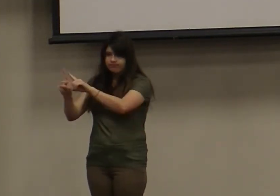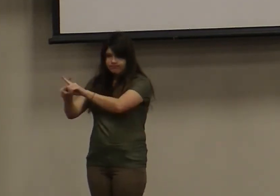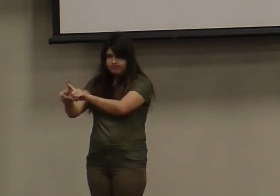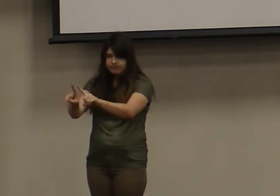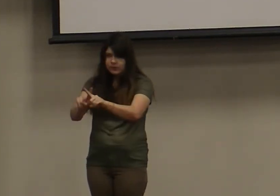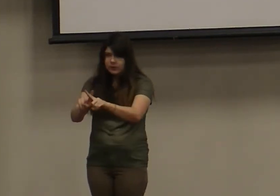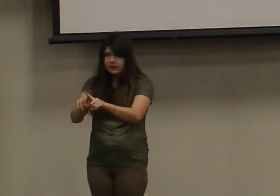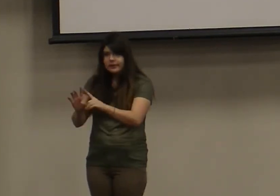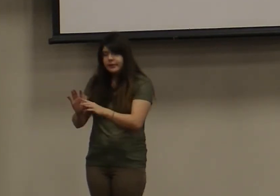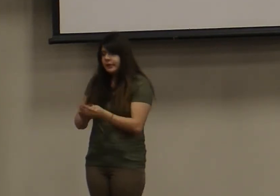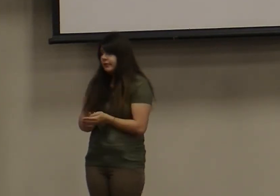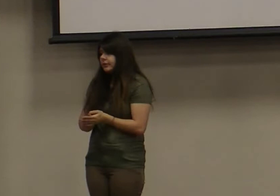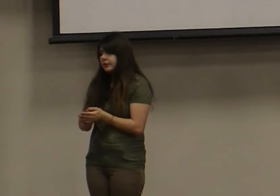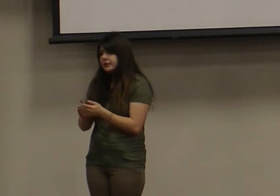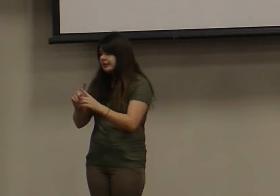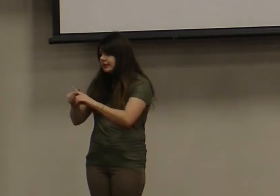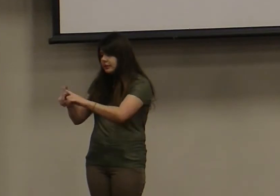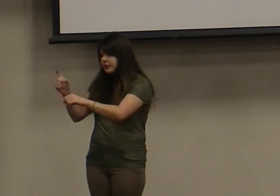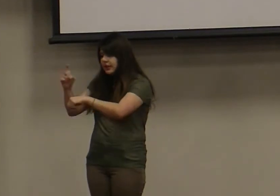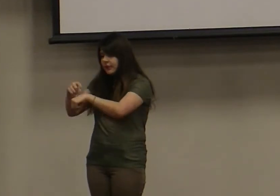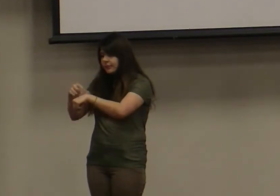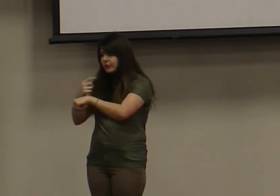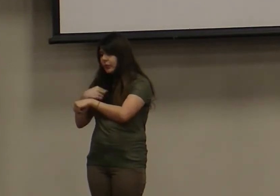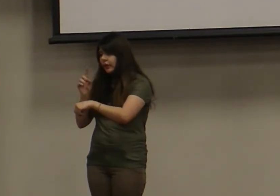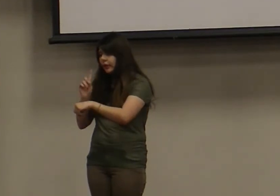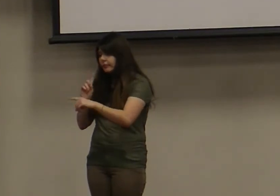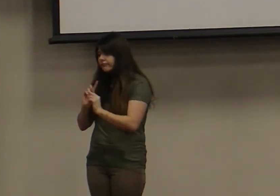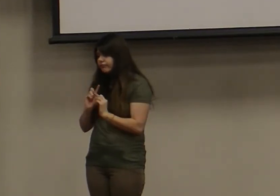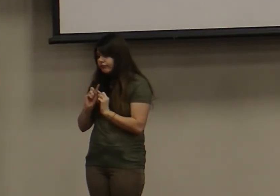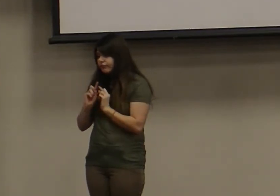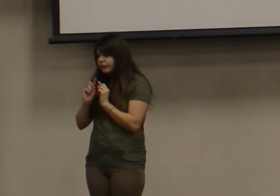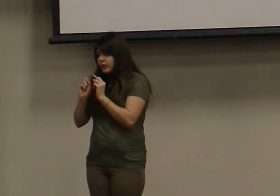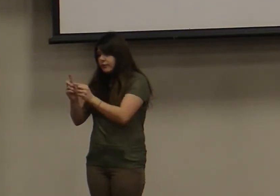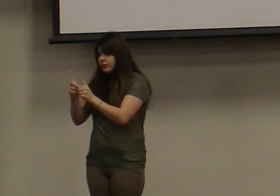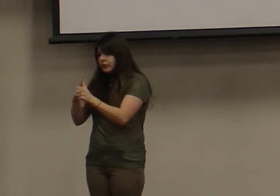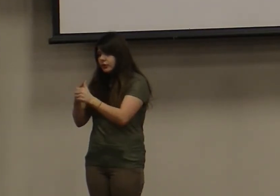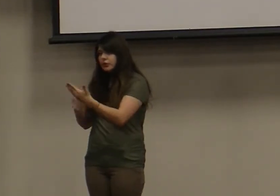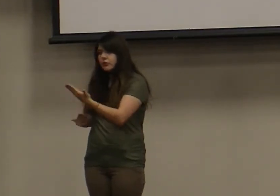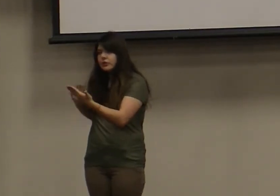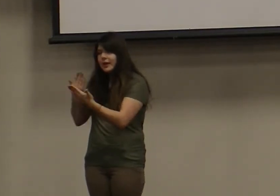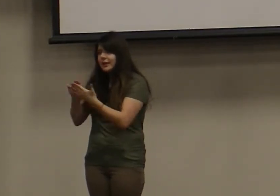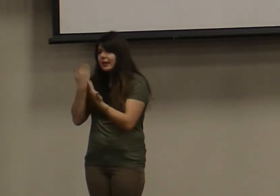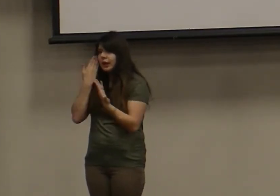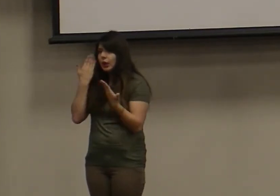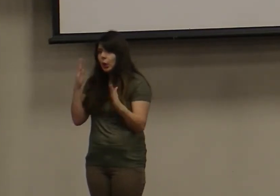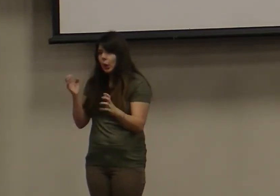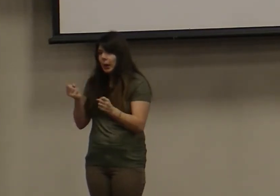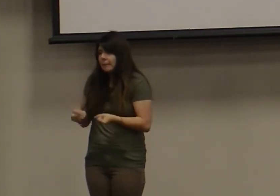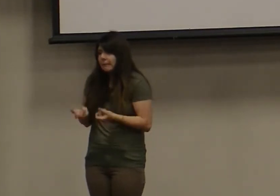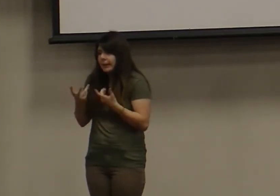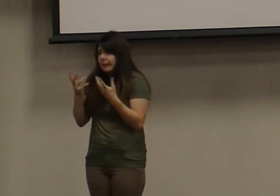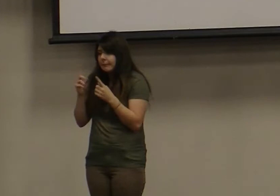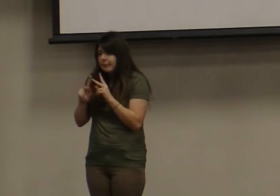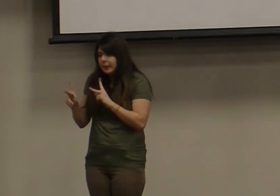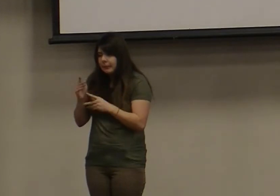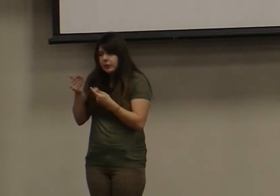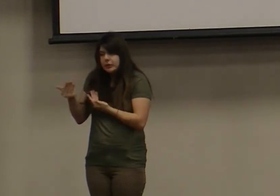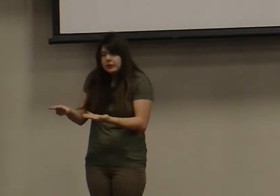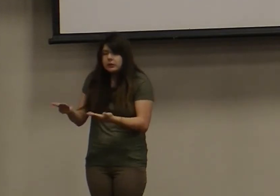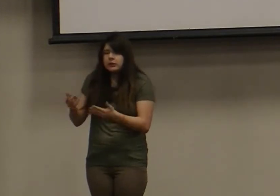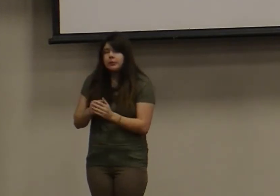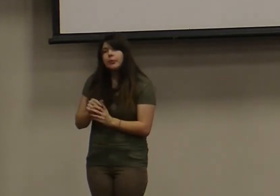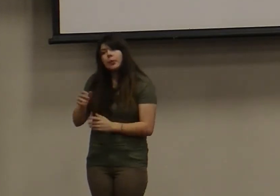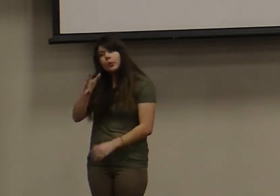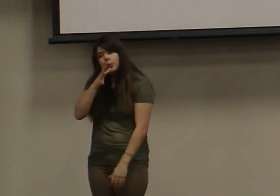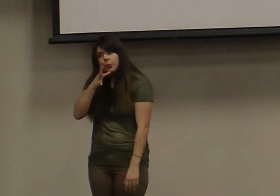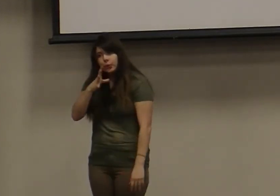There were all kinds of times. When I first got to Lampasas, I didn't know very many of the people there. And the